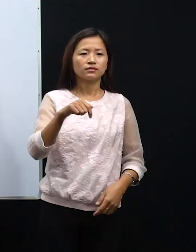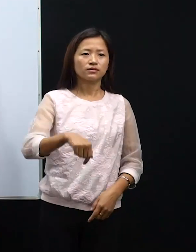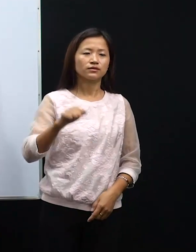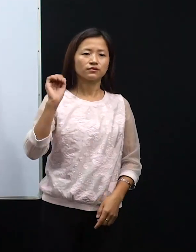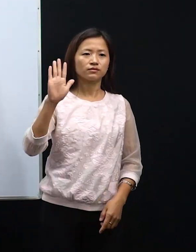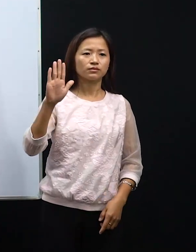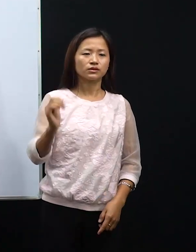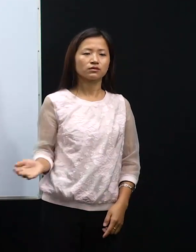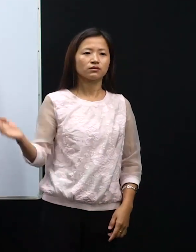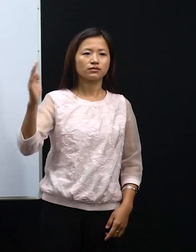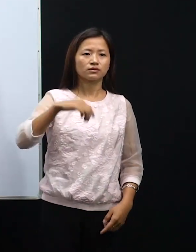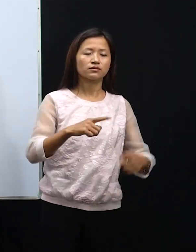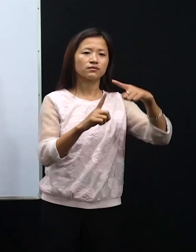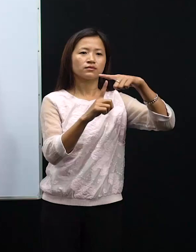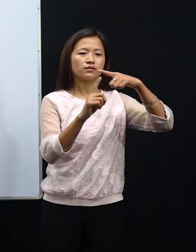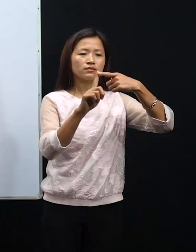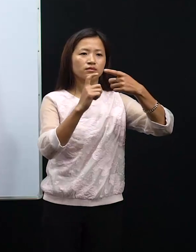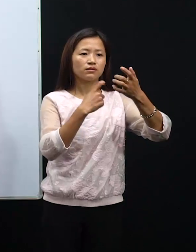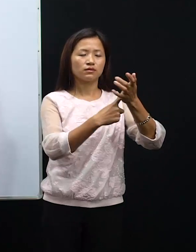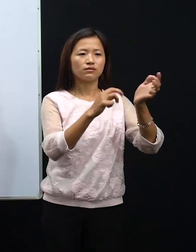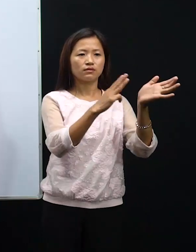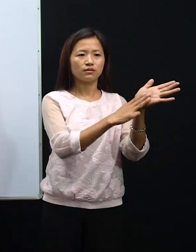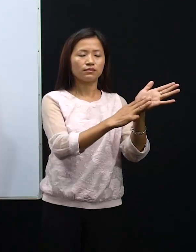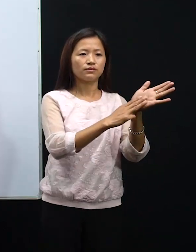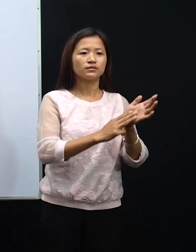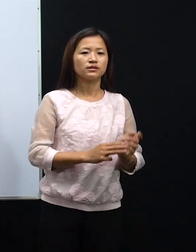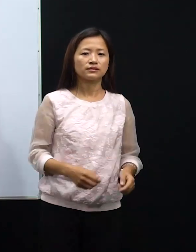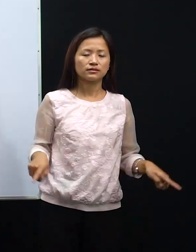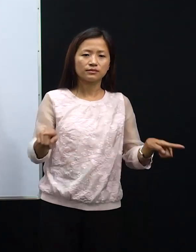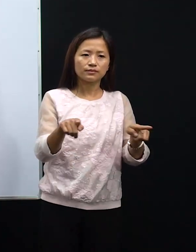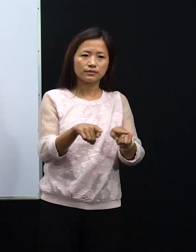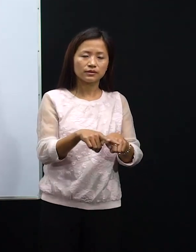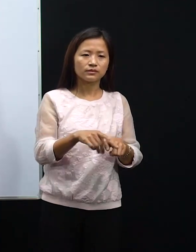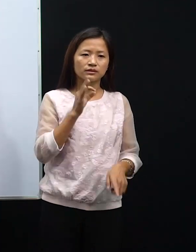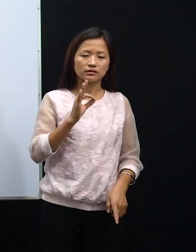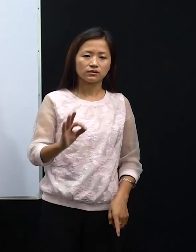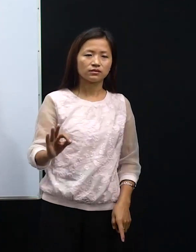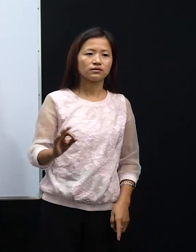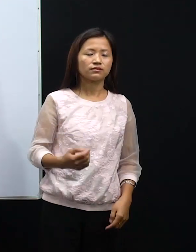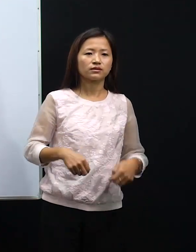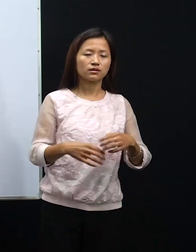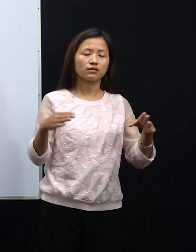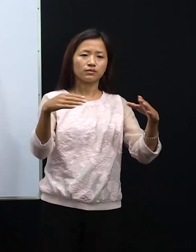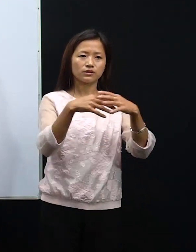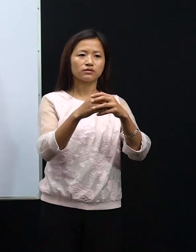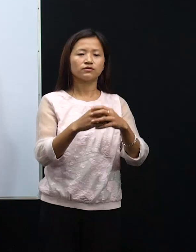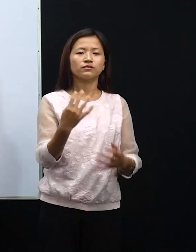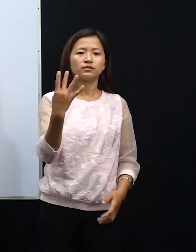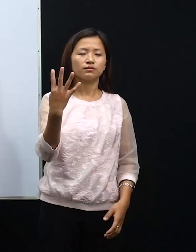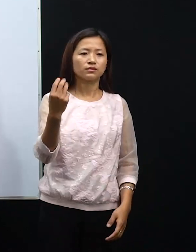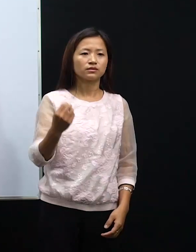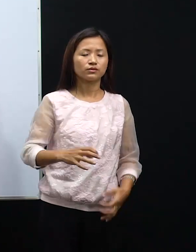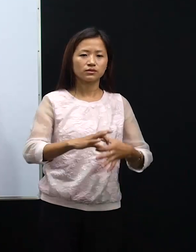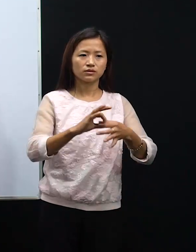will also be called as a term. So term simply means the combination of variable and numbers which